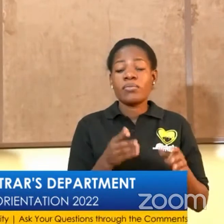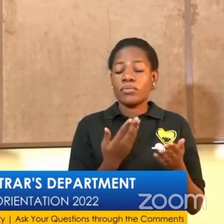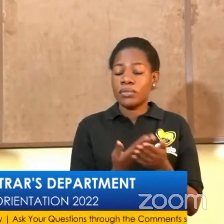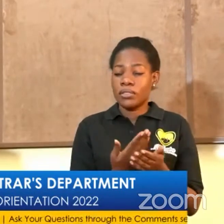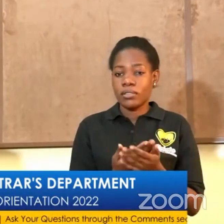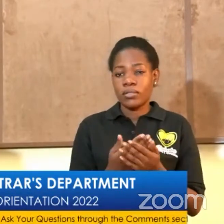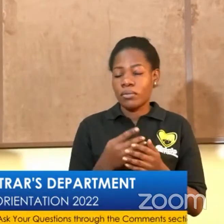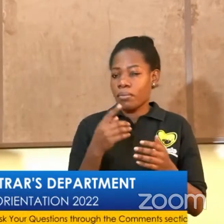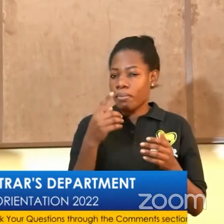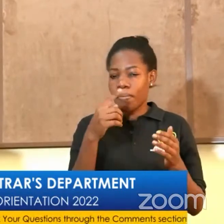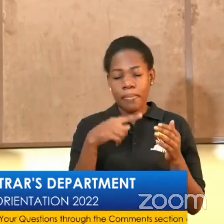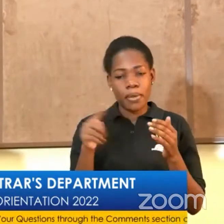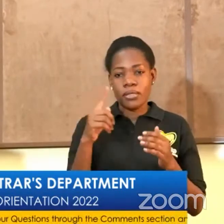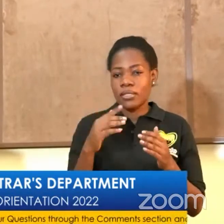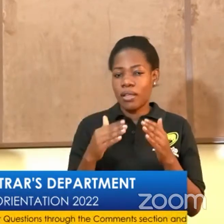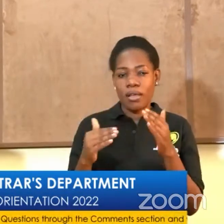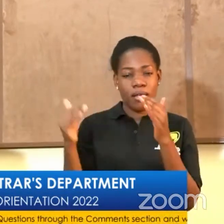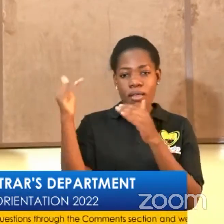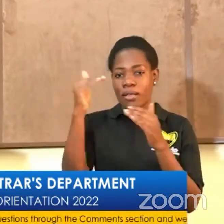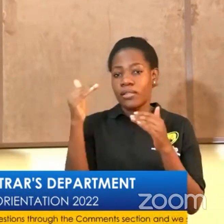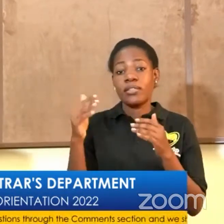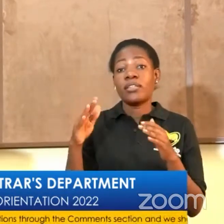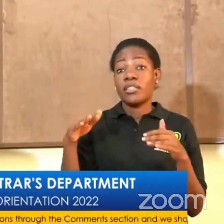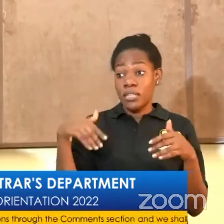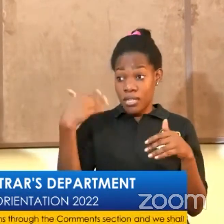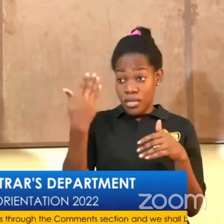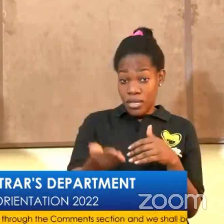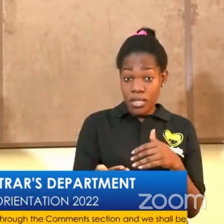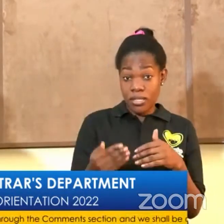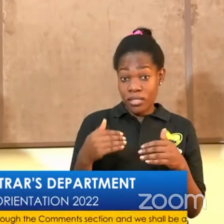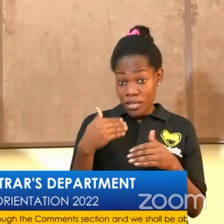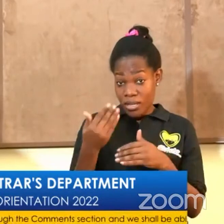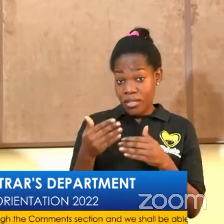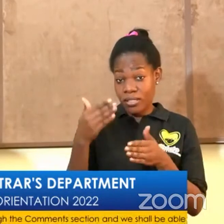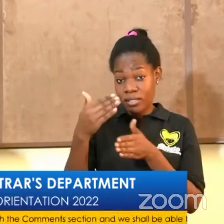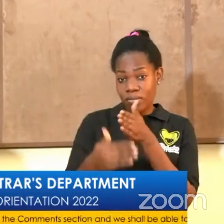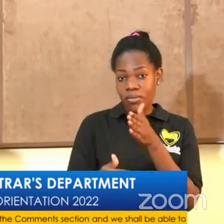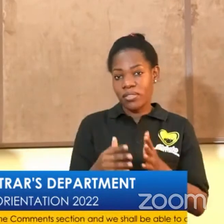highly. In the next semesters you will fly.